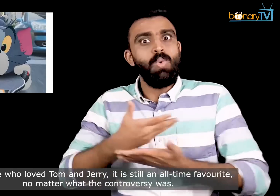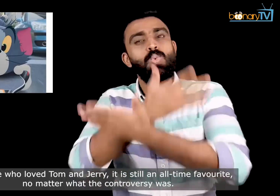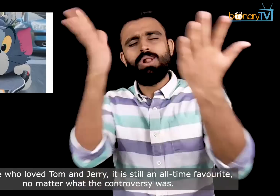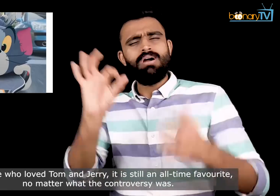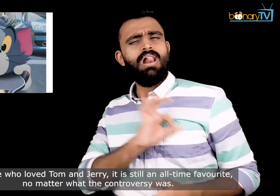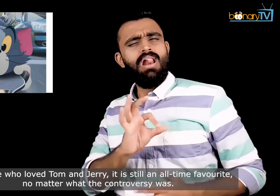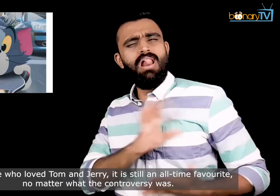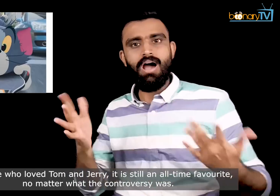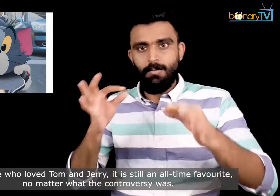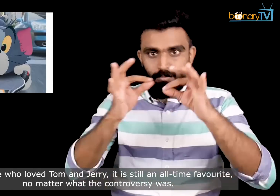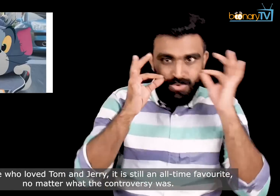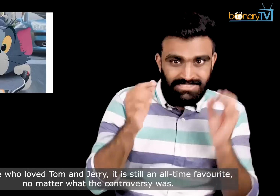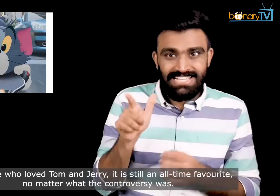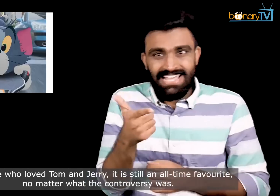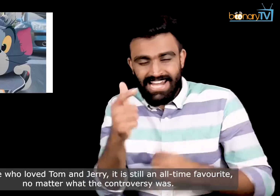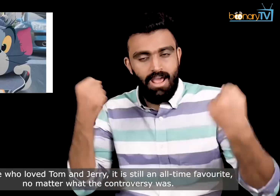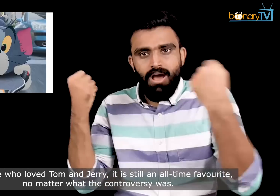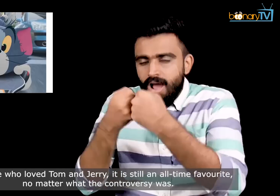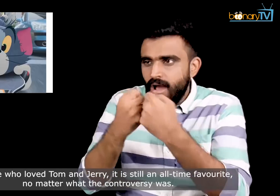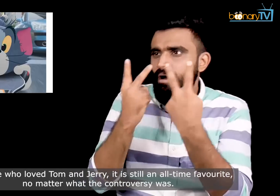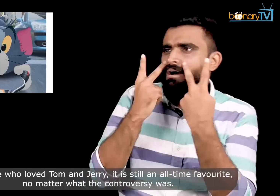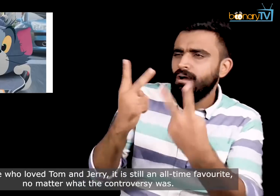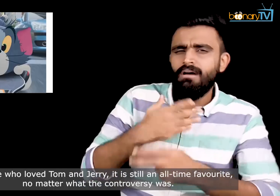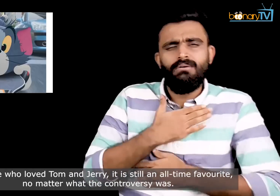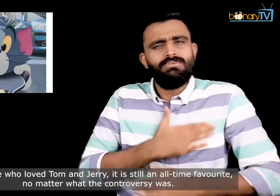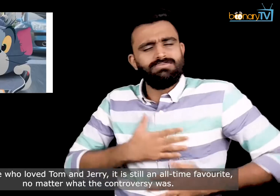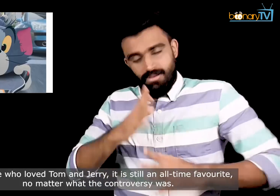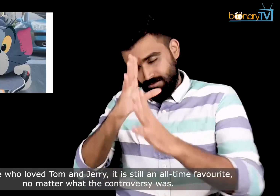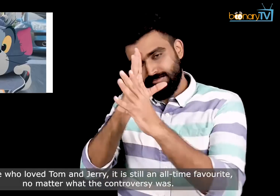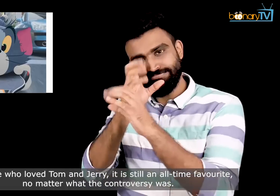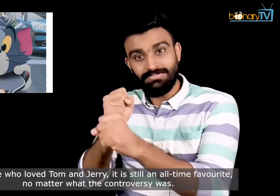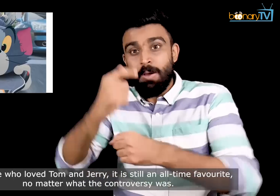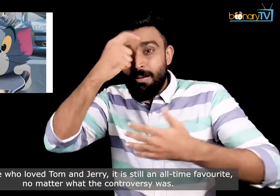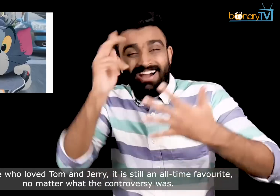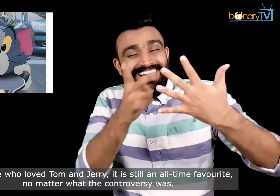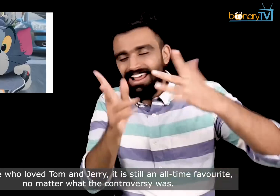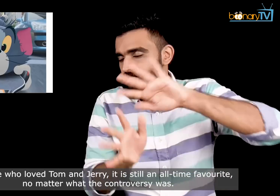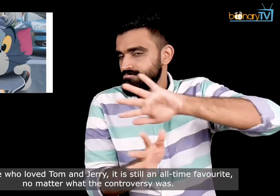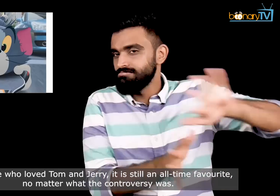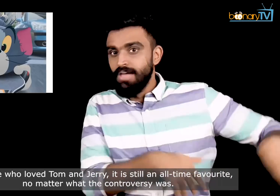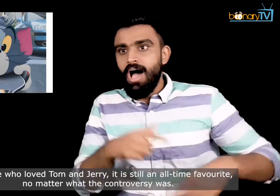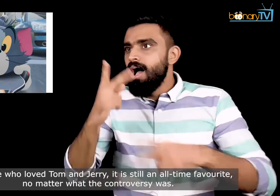still an all-time favorite till date, no matter what the controversy was.